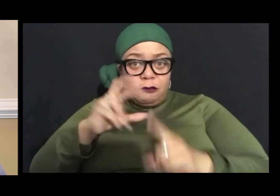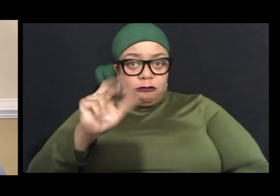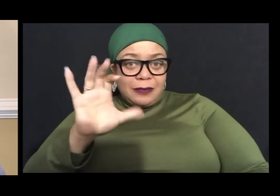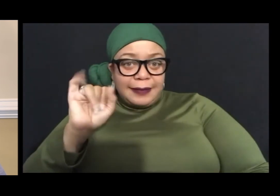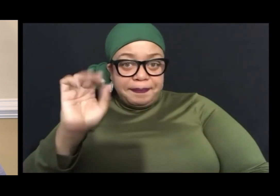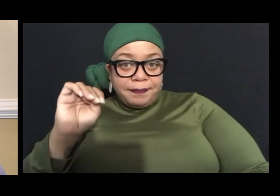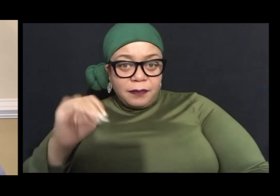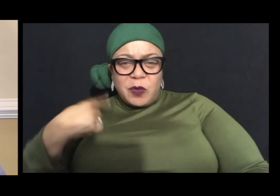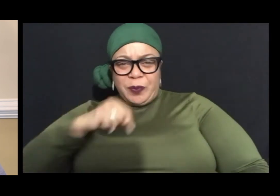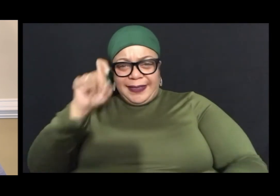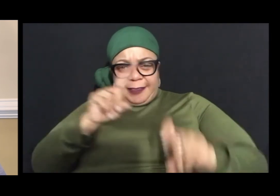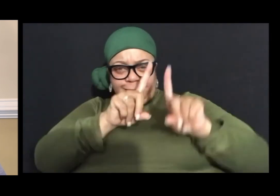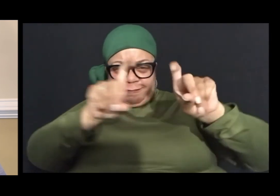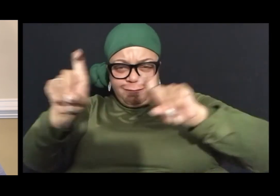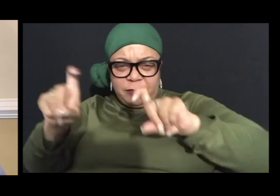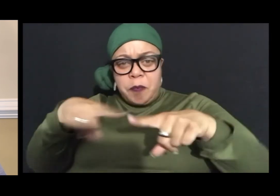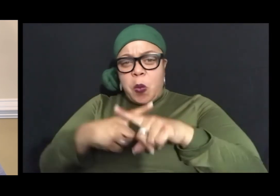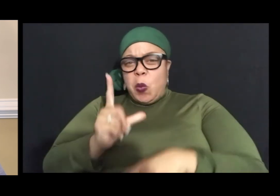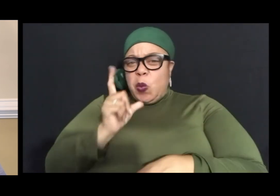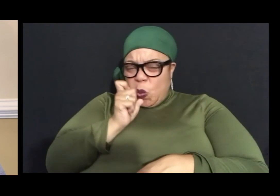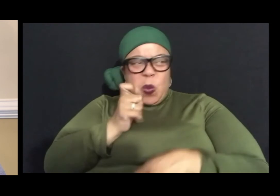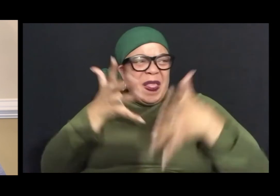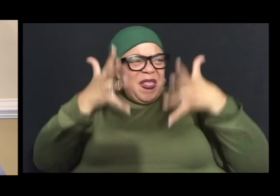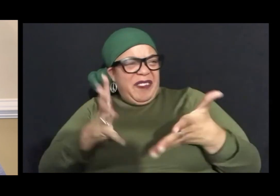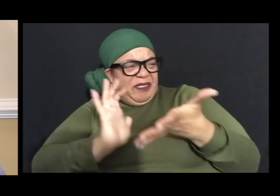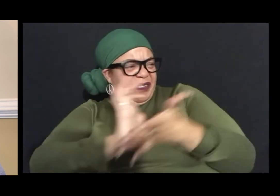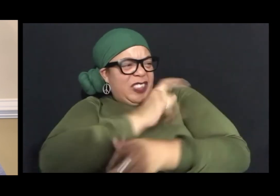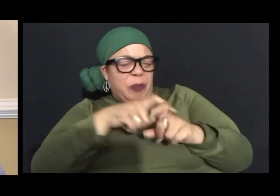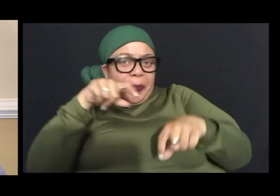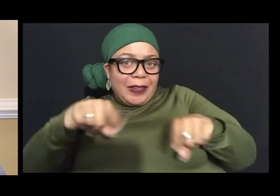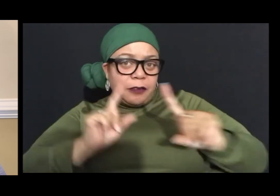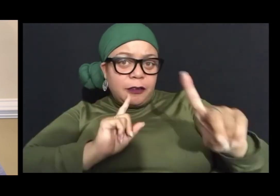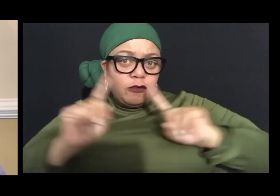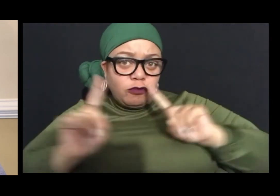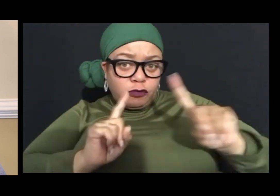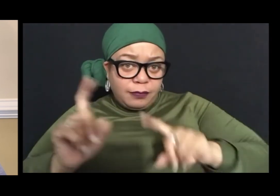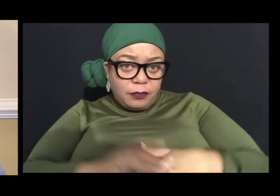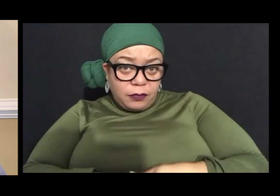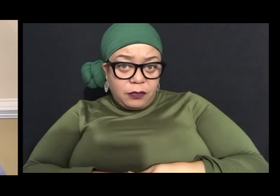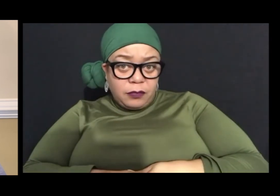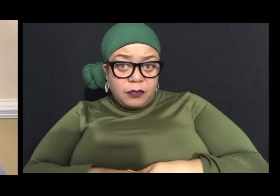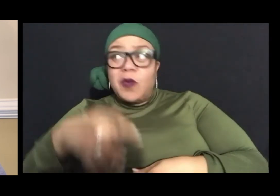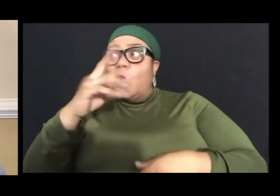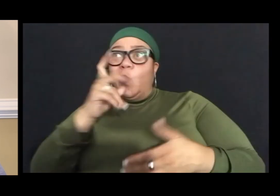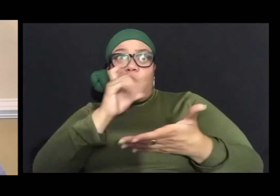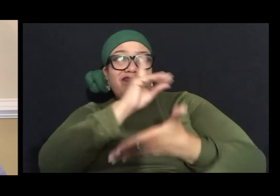questions about who is being left out of the conversation, activity, or being discriminated